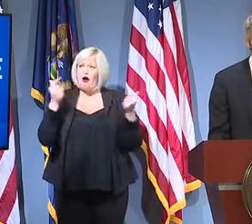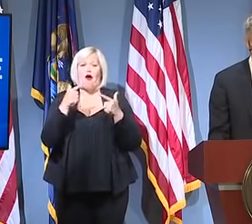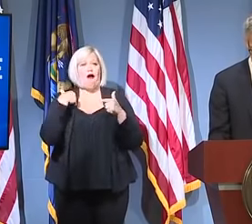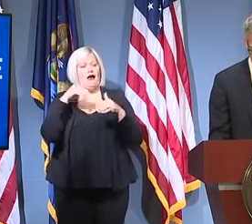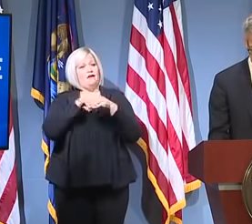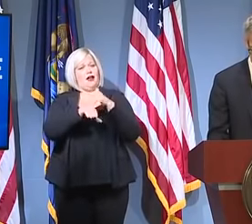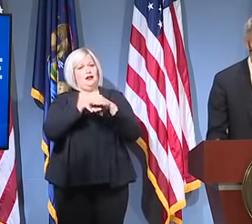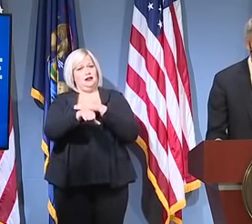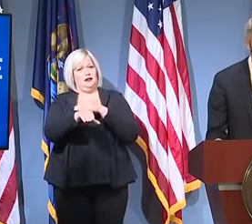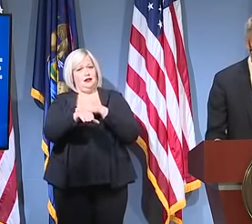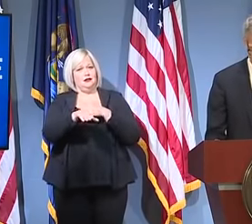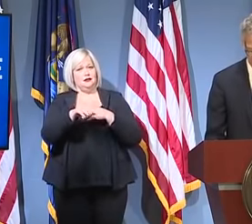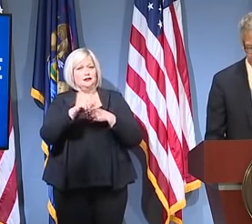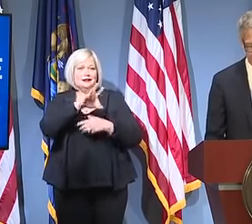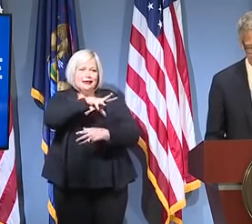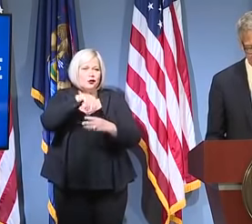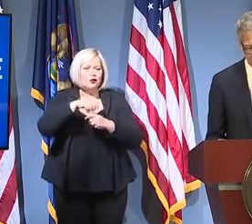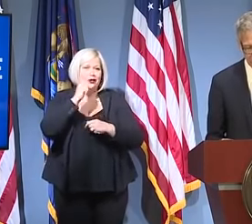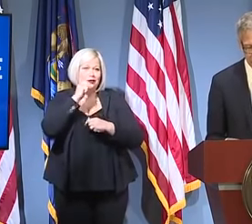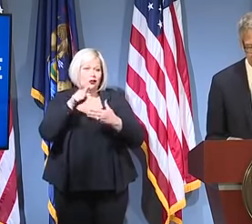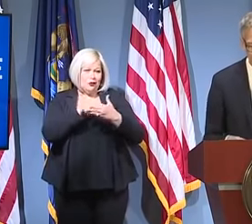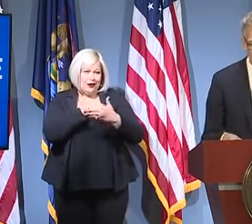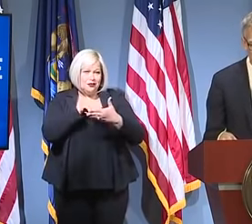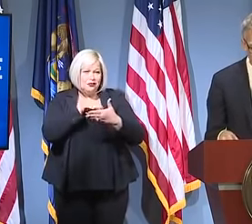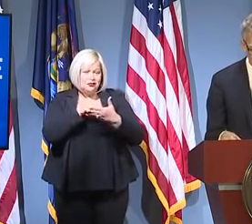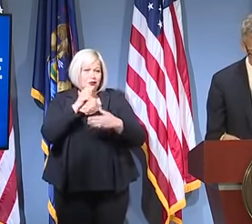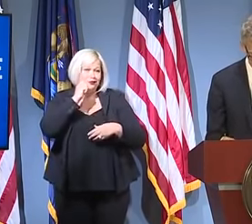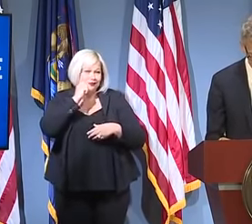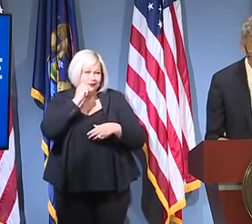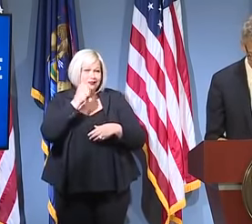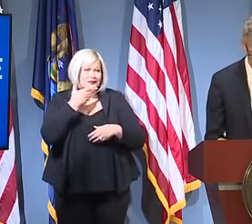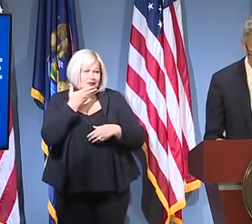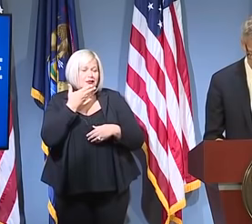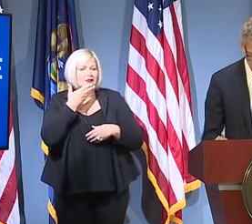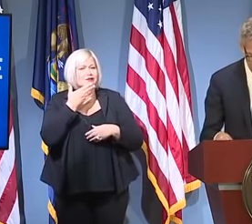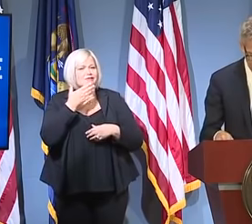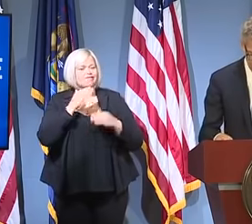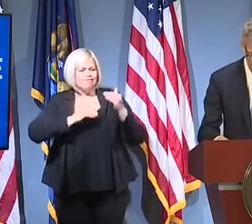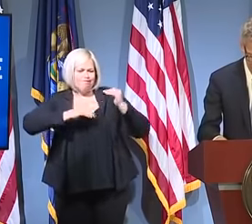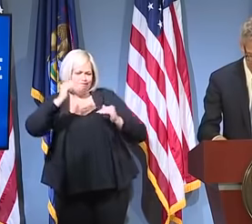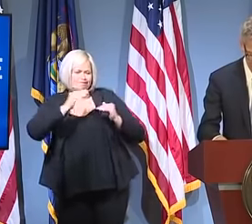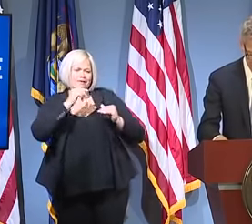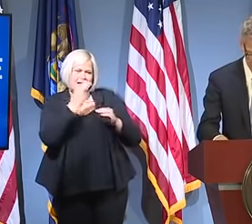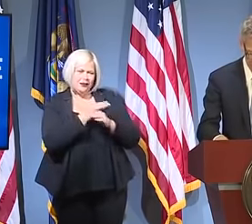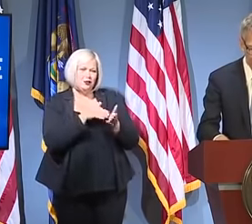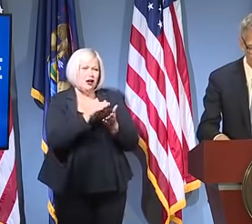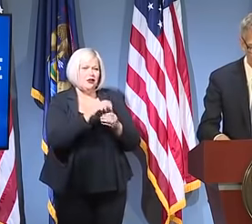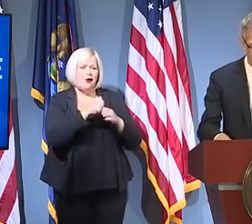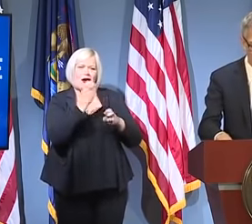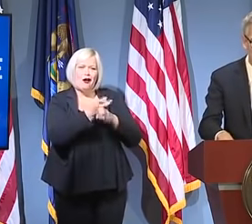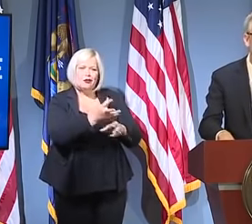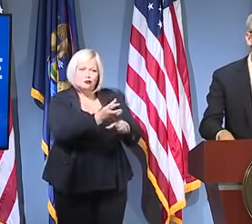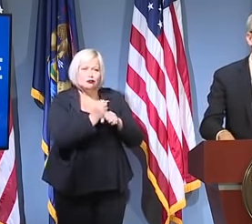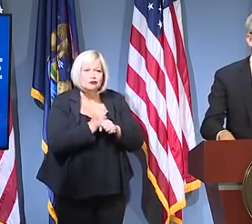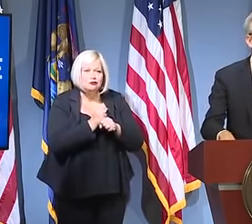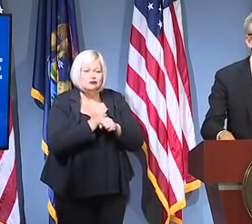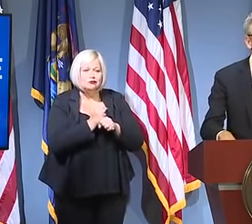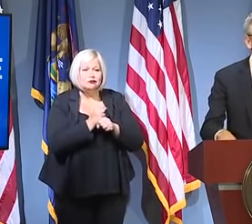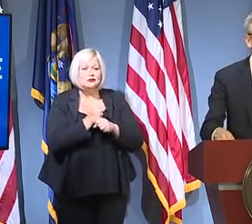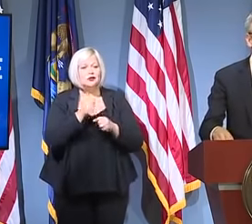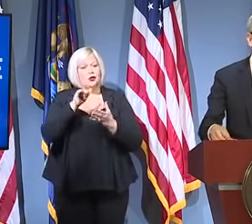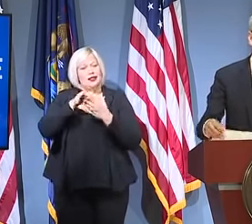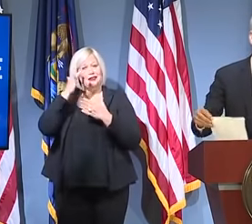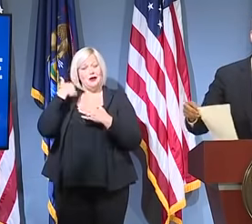on. That is why today's initiative is so important. 4 million masks statewide,